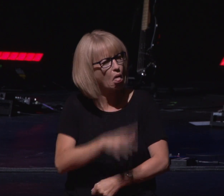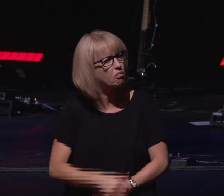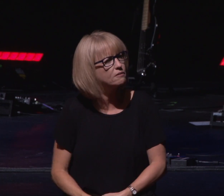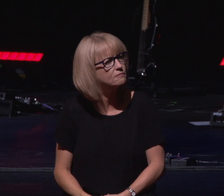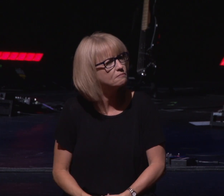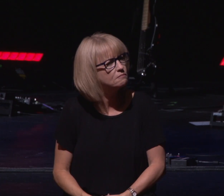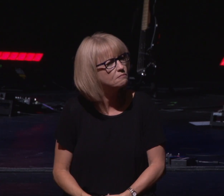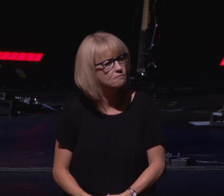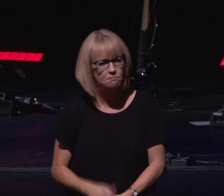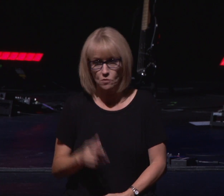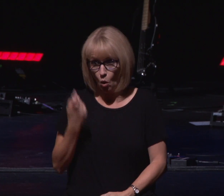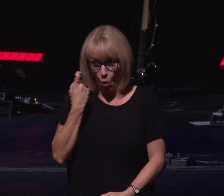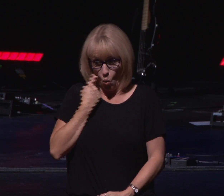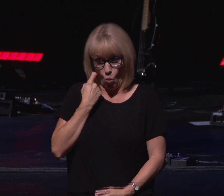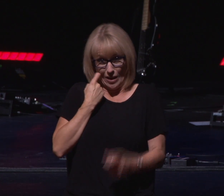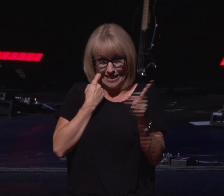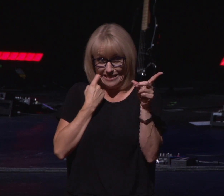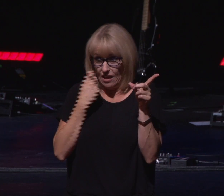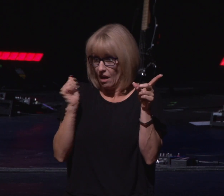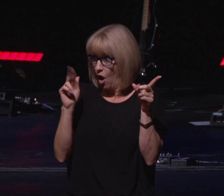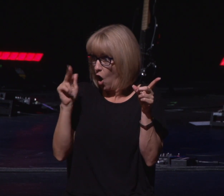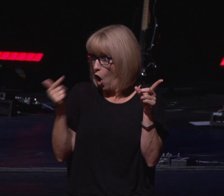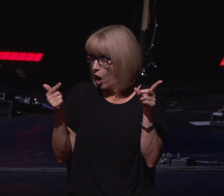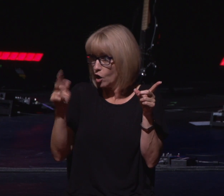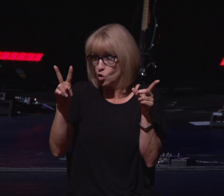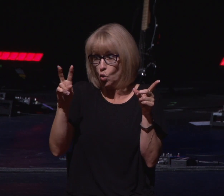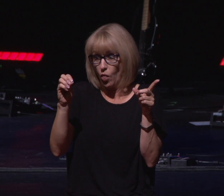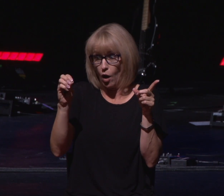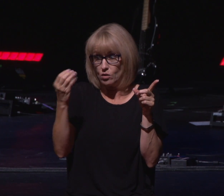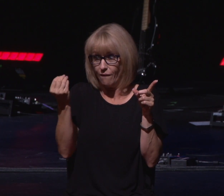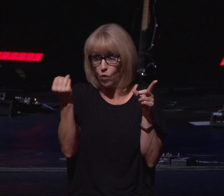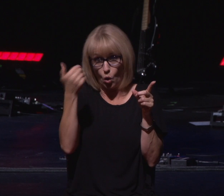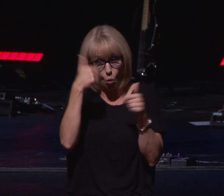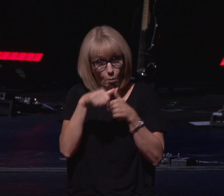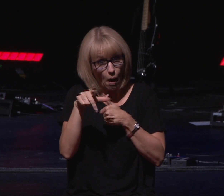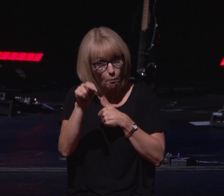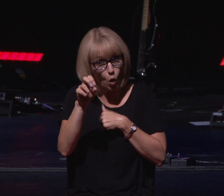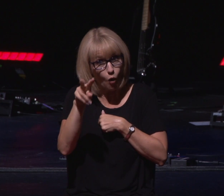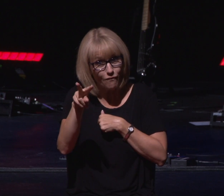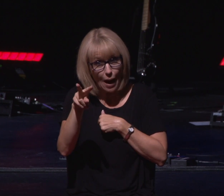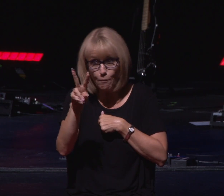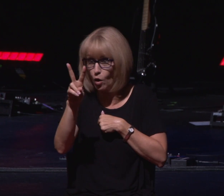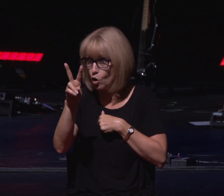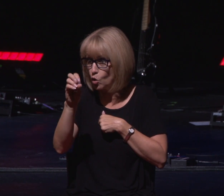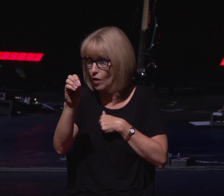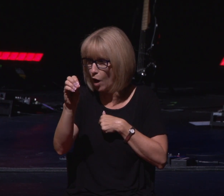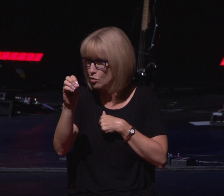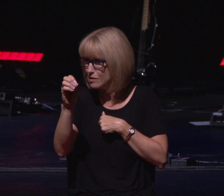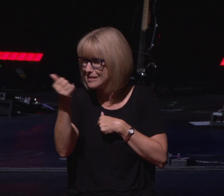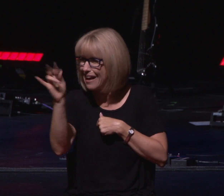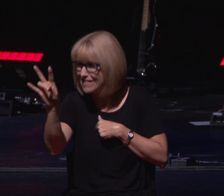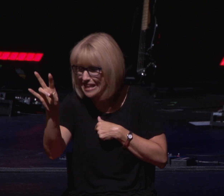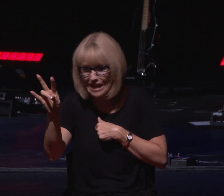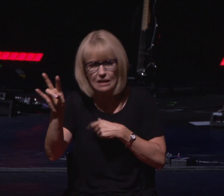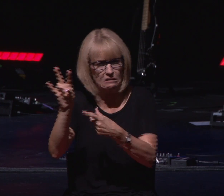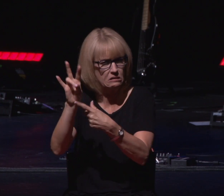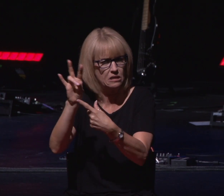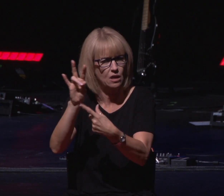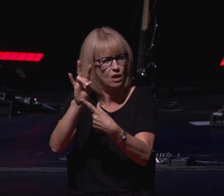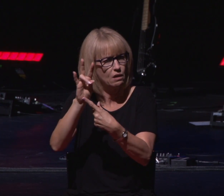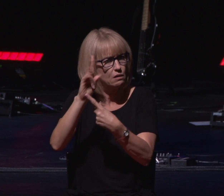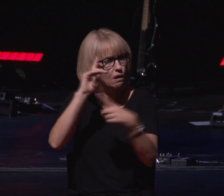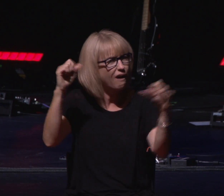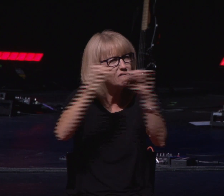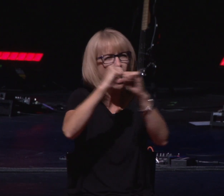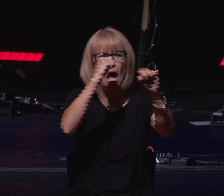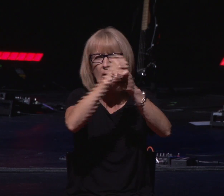difficulty. Recent history in St. Louis back in August of 2014, and November of that year, in November 2017, we saw the riots come up, and